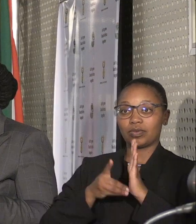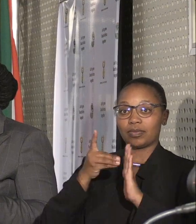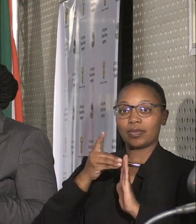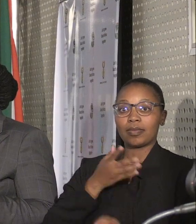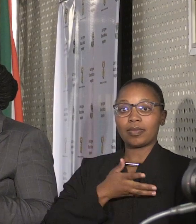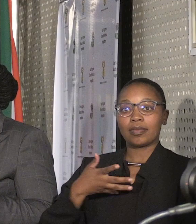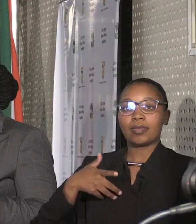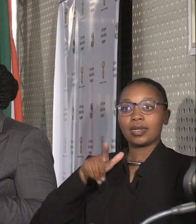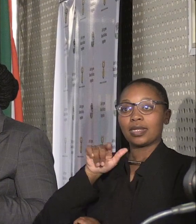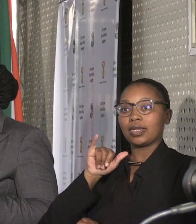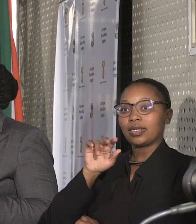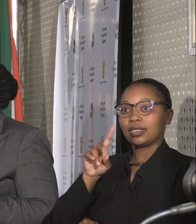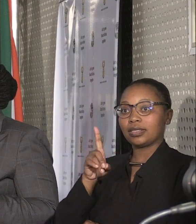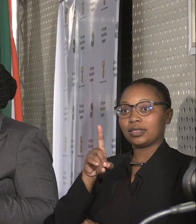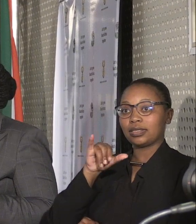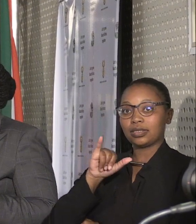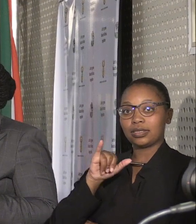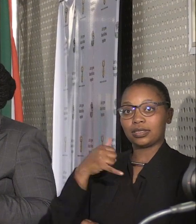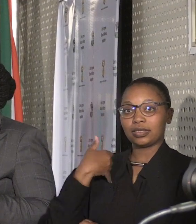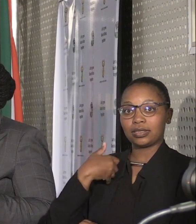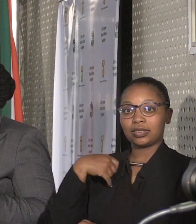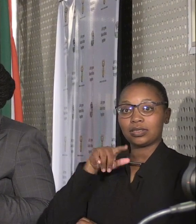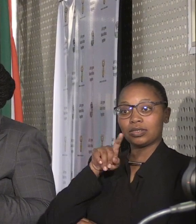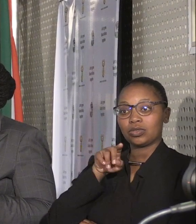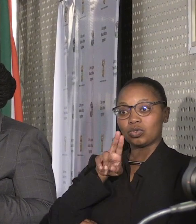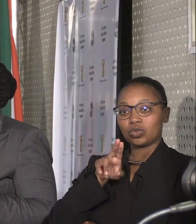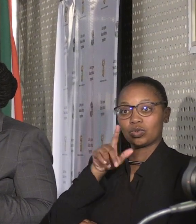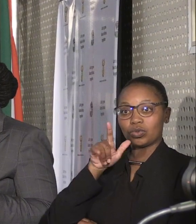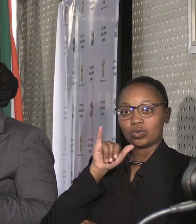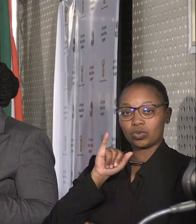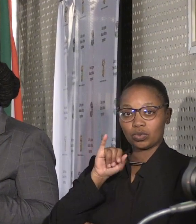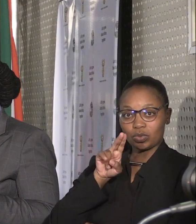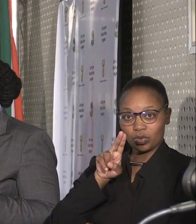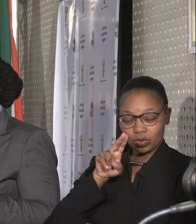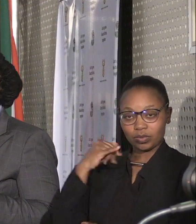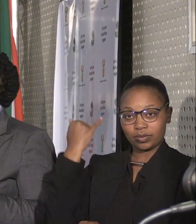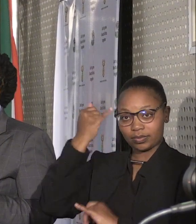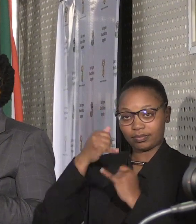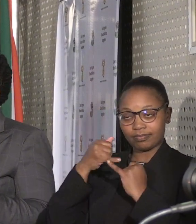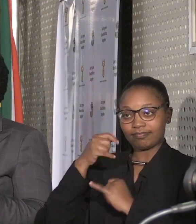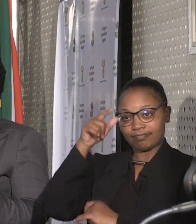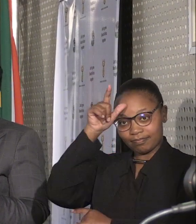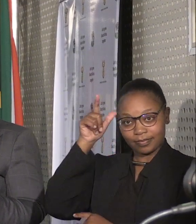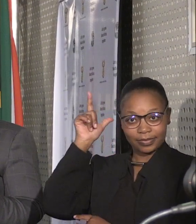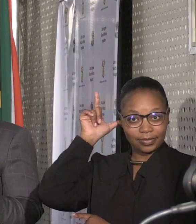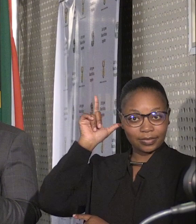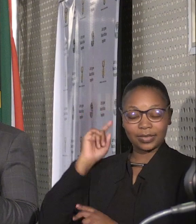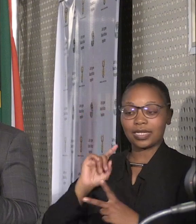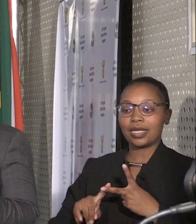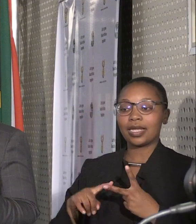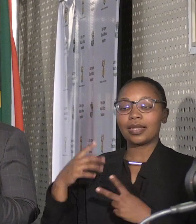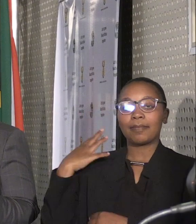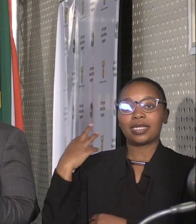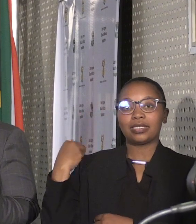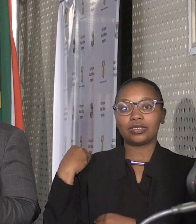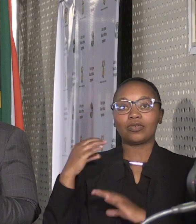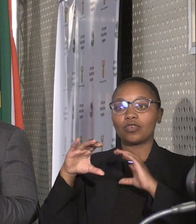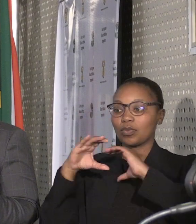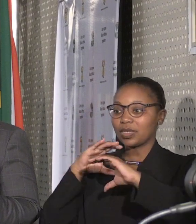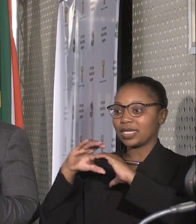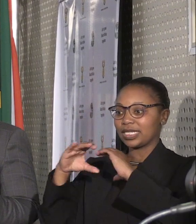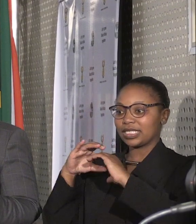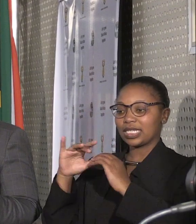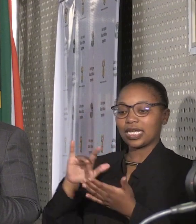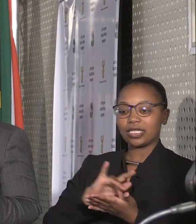Zulu, as well as the Minister of Communications and Digital Technologies,